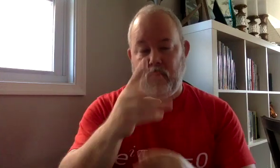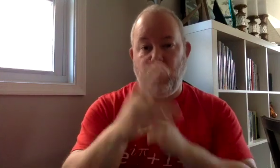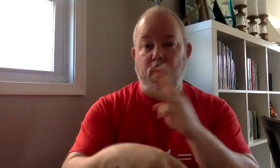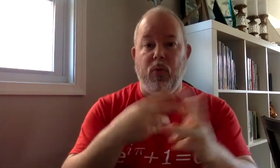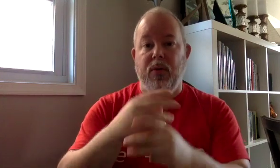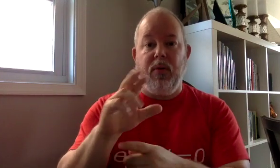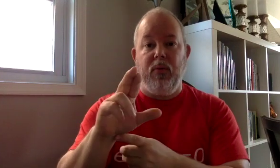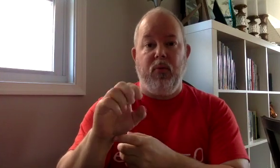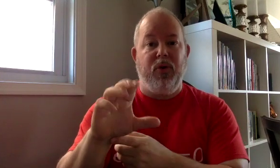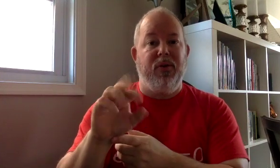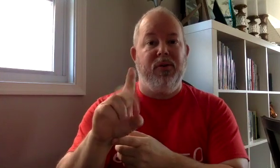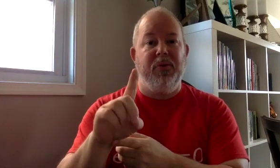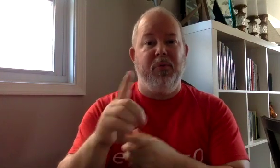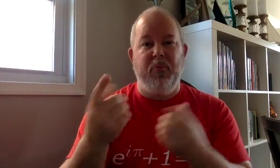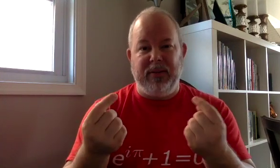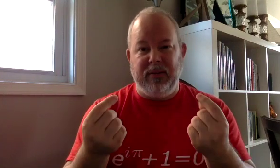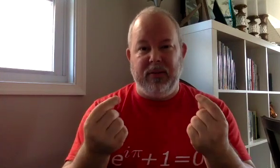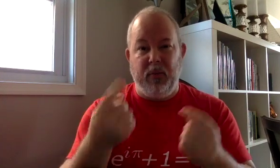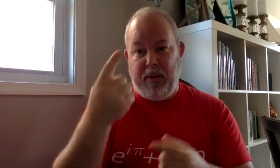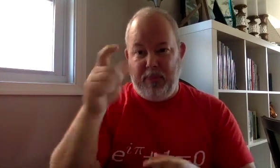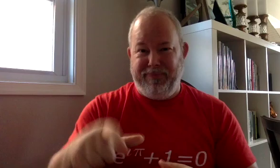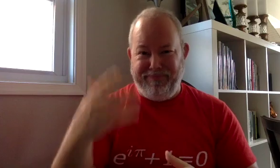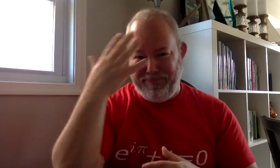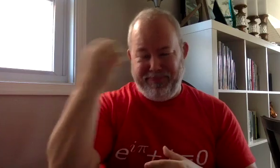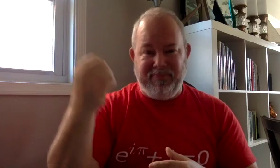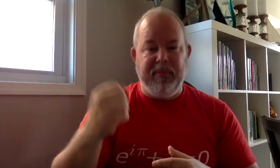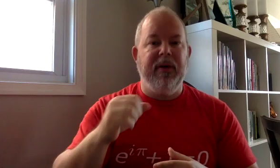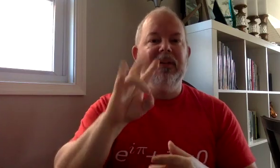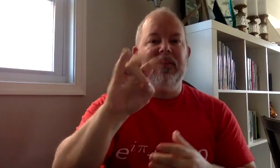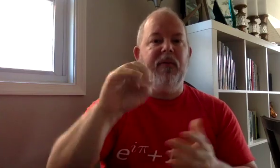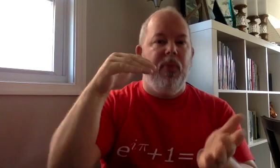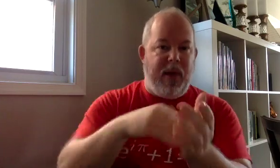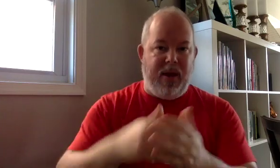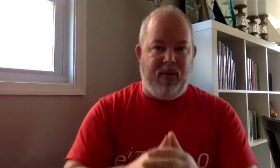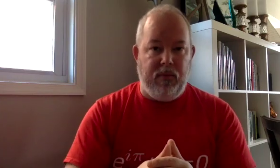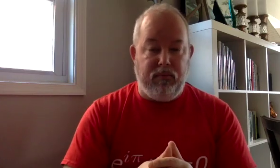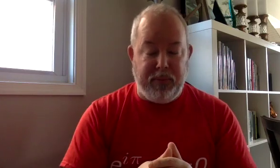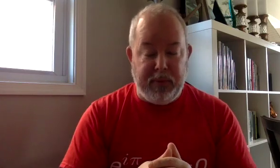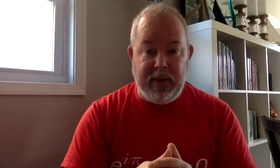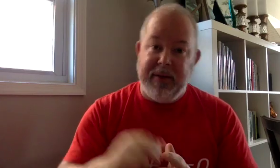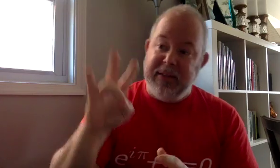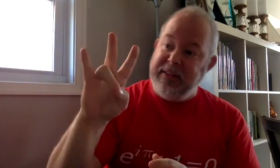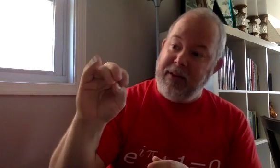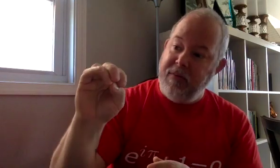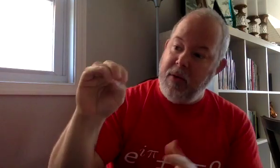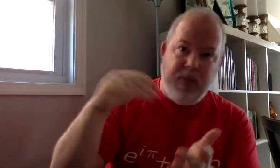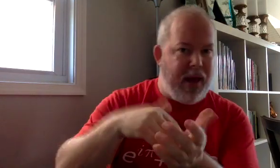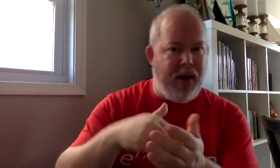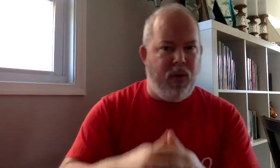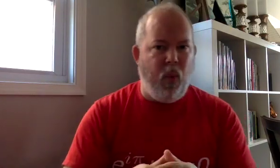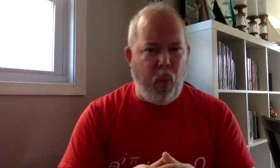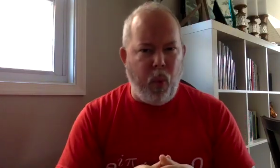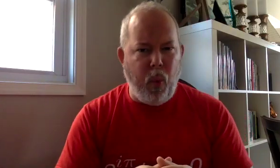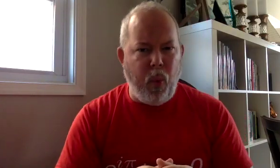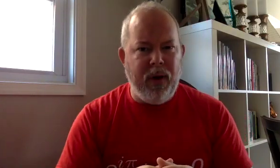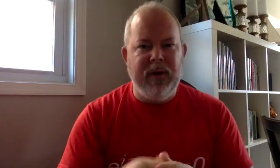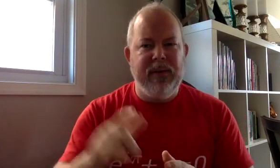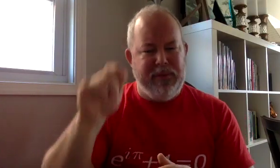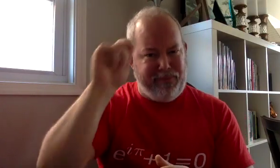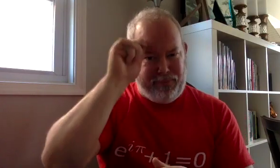war began. Today he posted a video of himself taken to the streets, saying this, quote, "We will rebuild every street in every city,